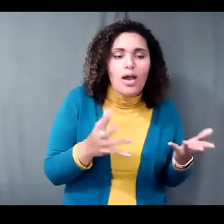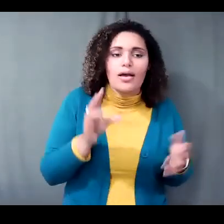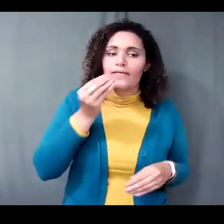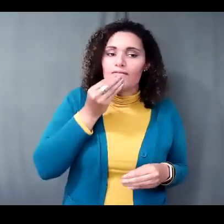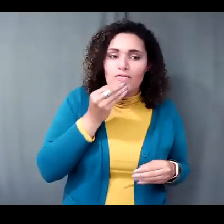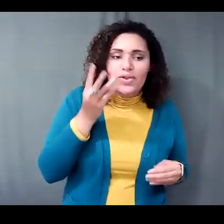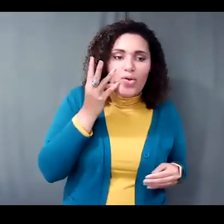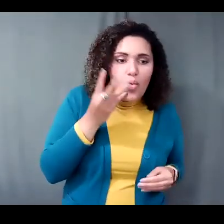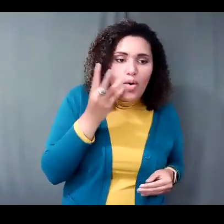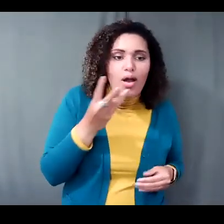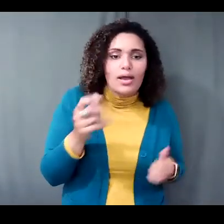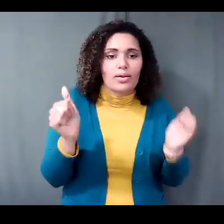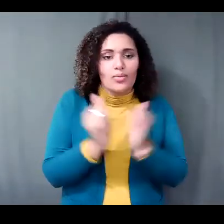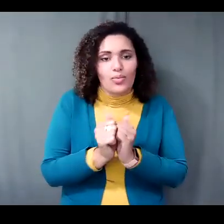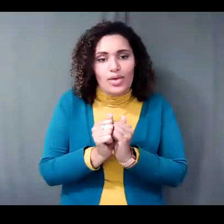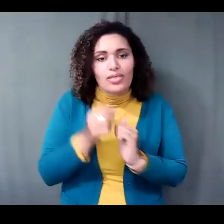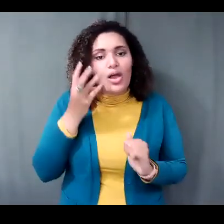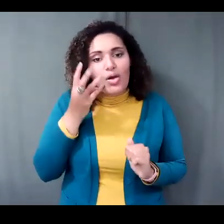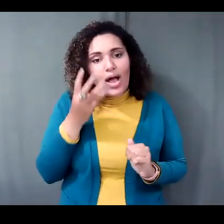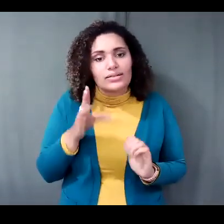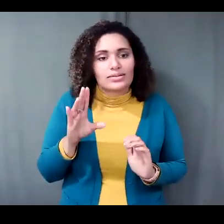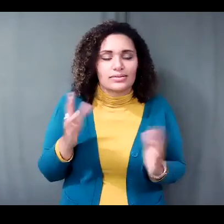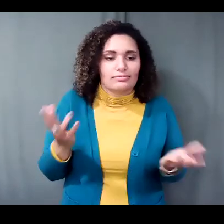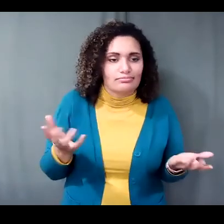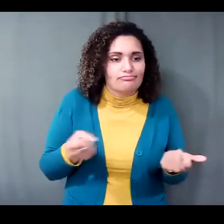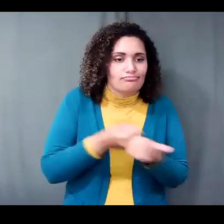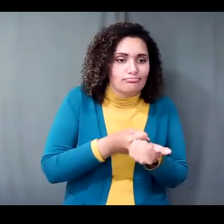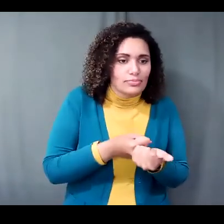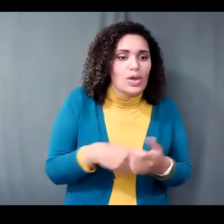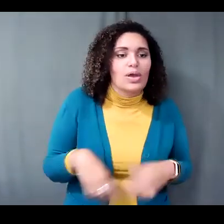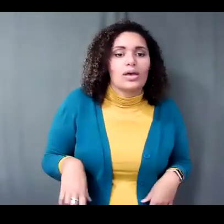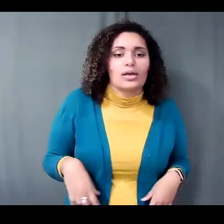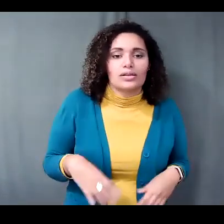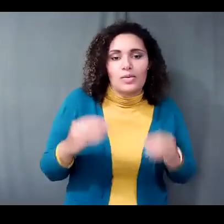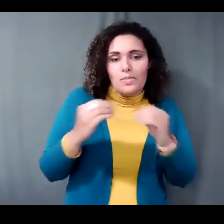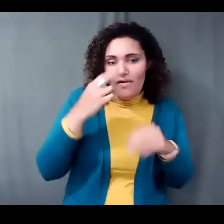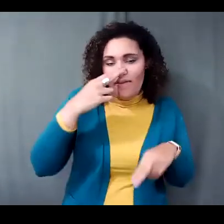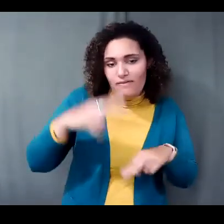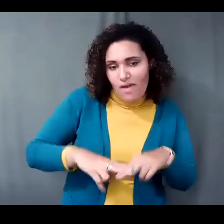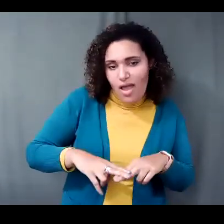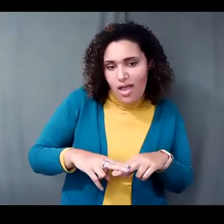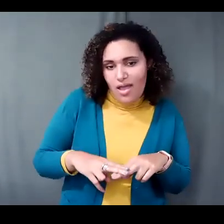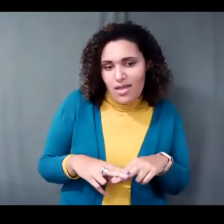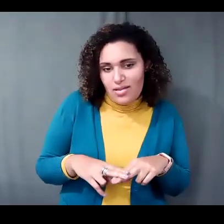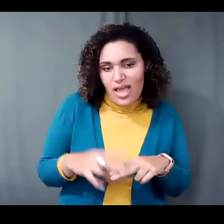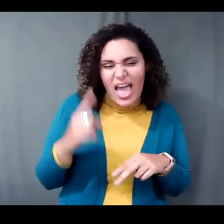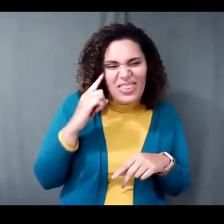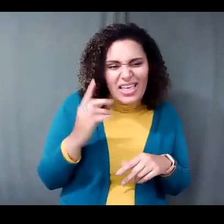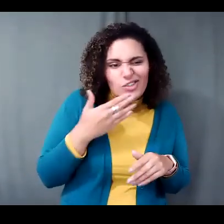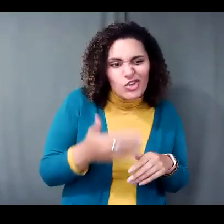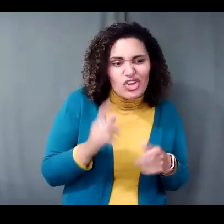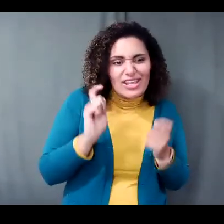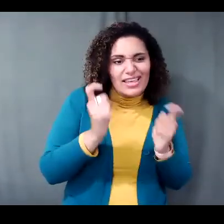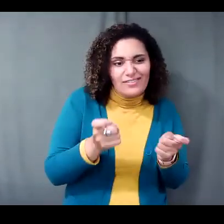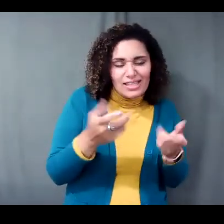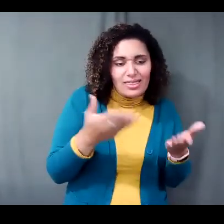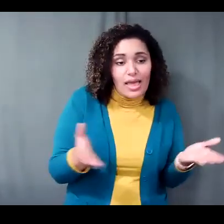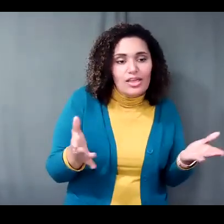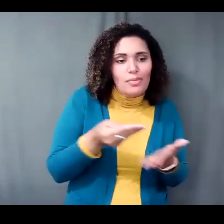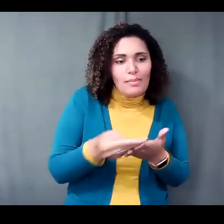Fish chowder on Christmas Eve. I would go with the Chardonnay Reserve. Don't you think, for the fish chowder? Oh, wow, that's an interesting one because it's kind of